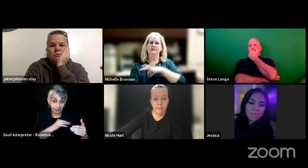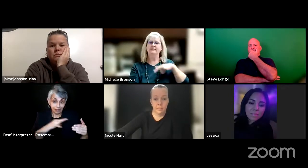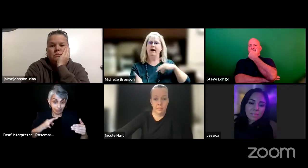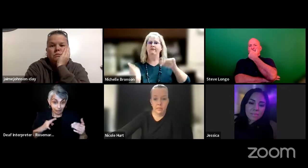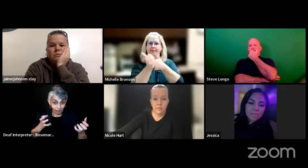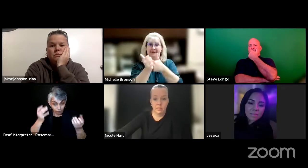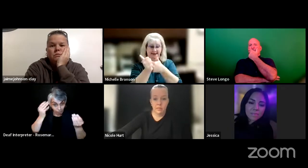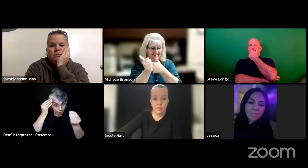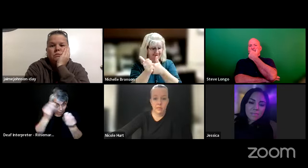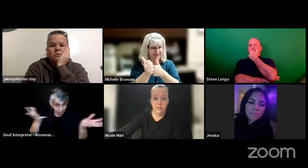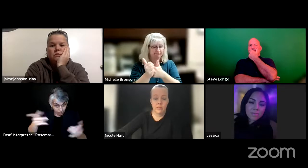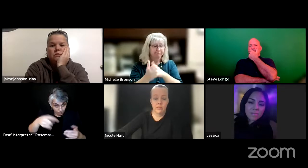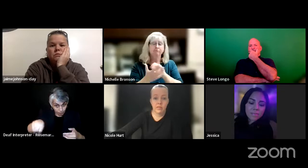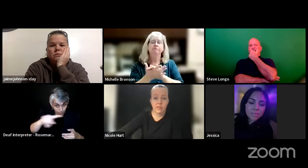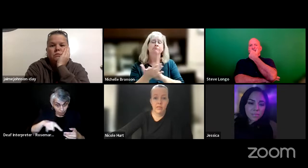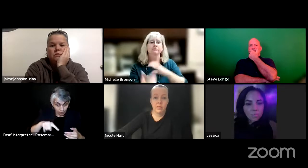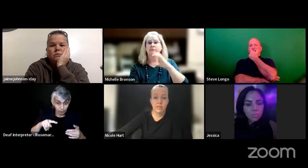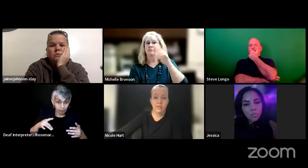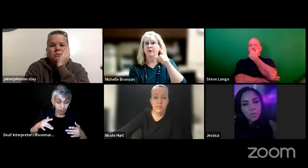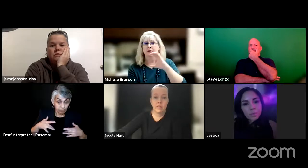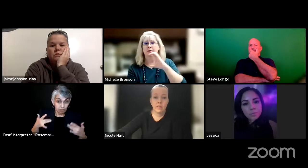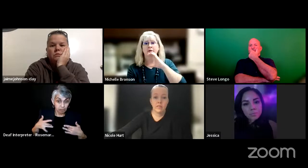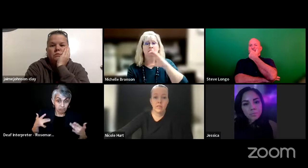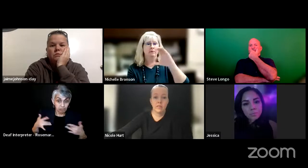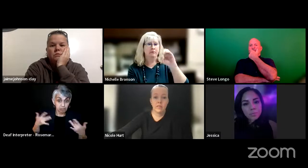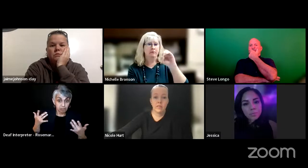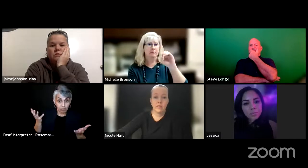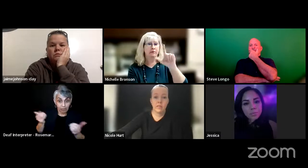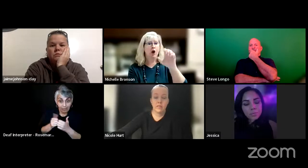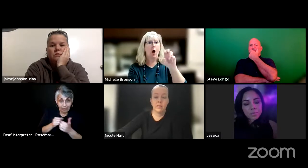And now we move on to staffing updates.